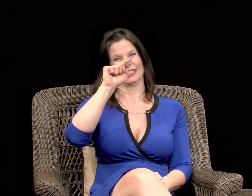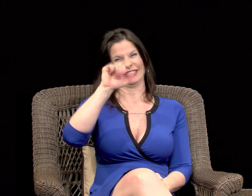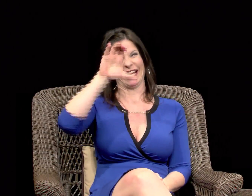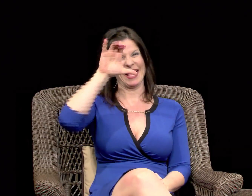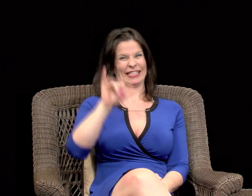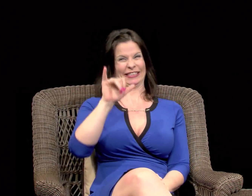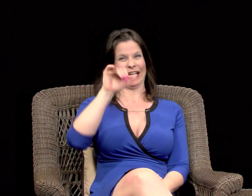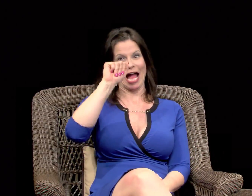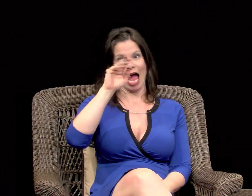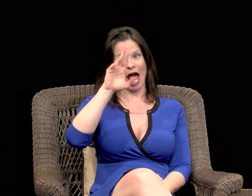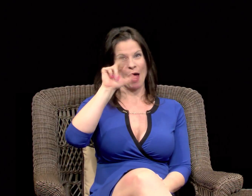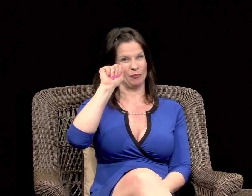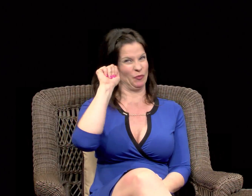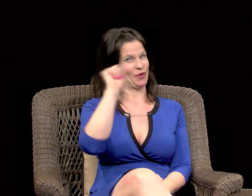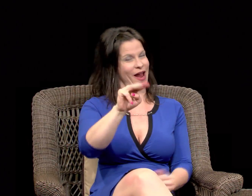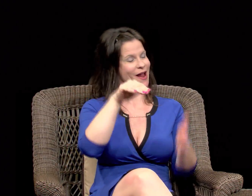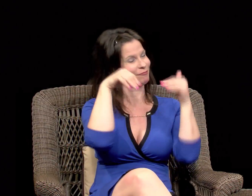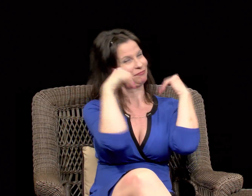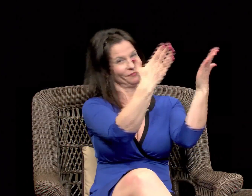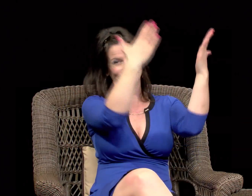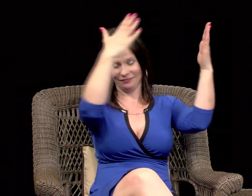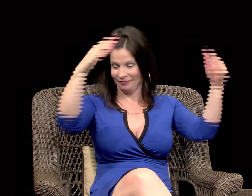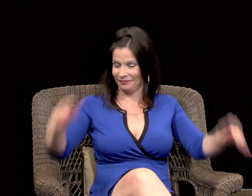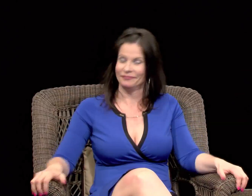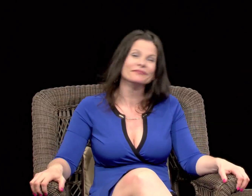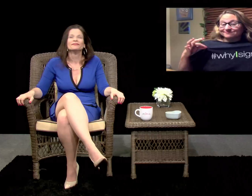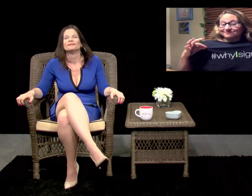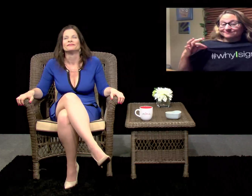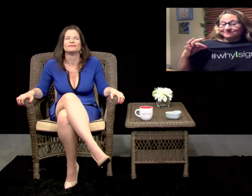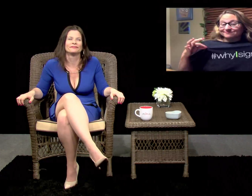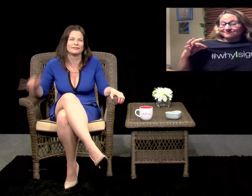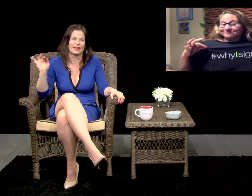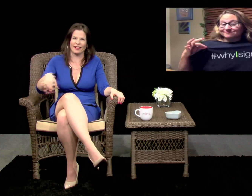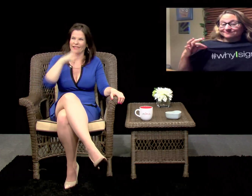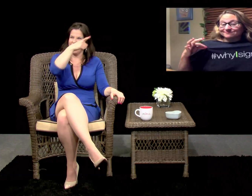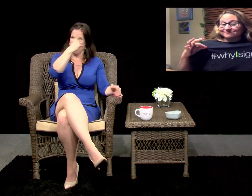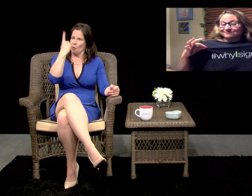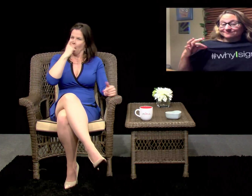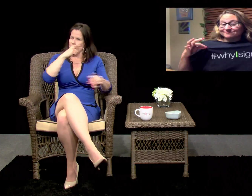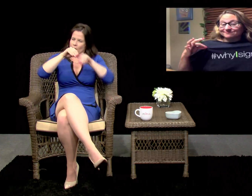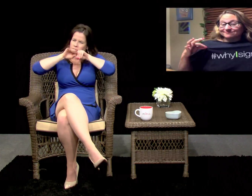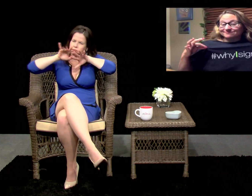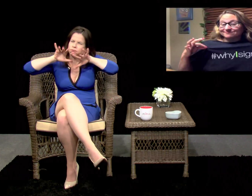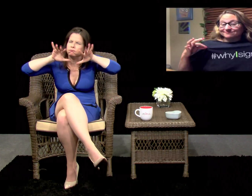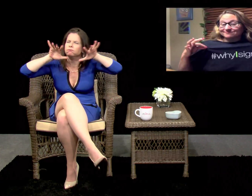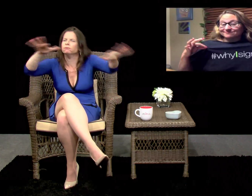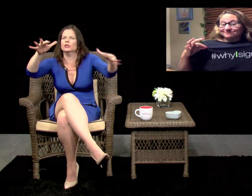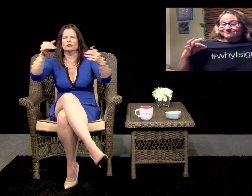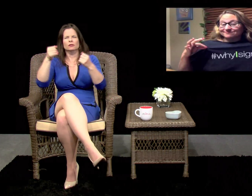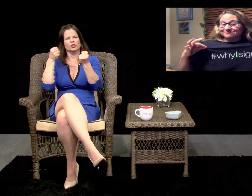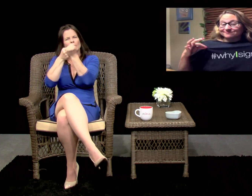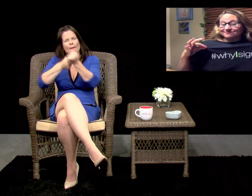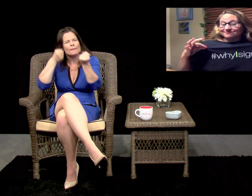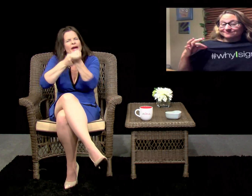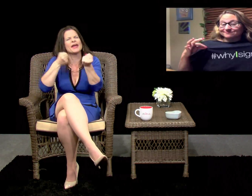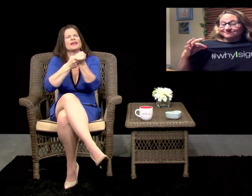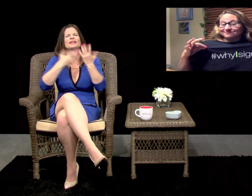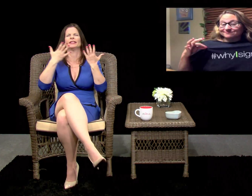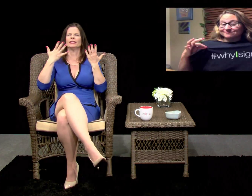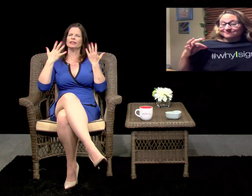sign. So I want to thank Stacy Abram, and she's one of the people who got the